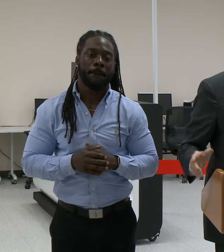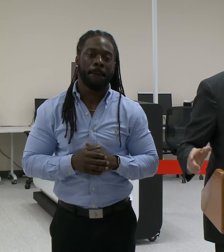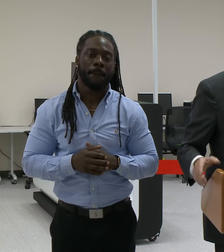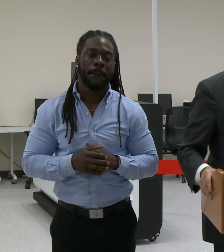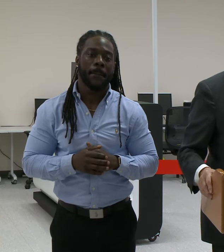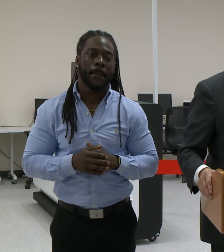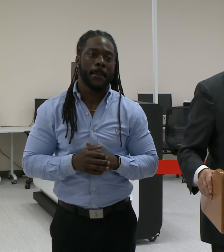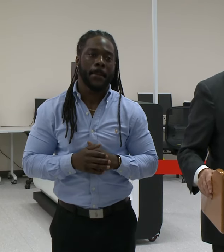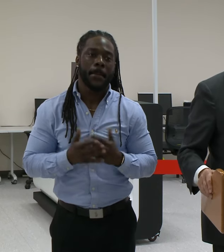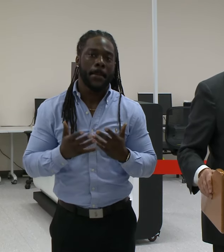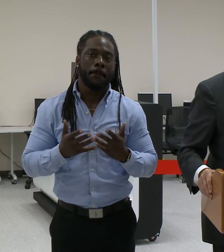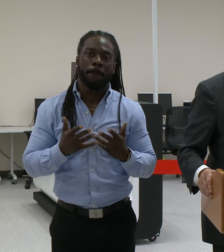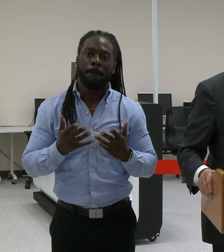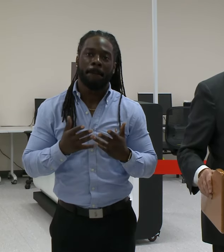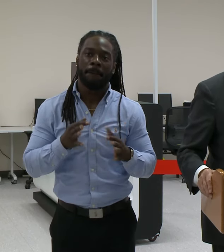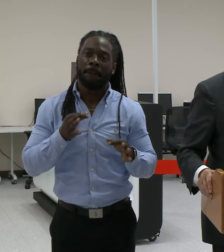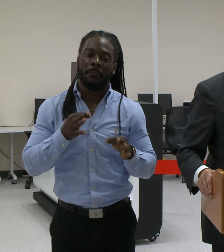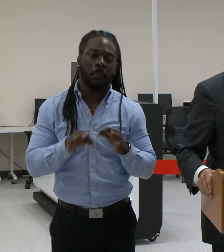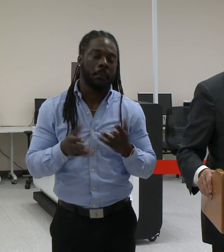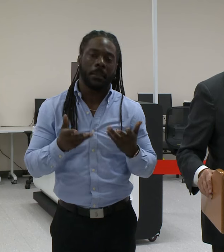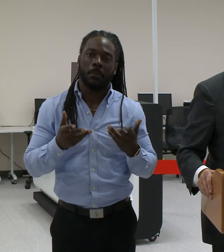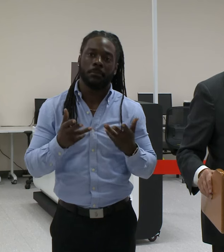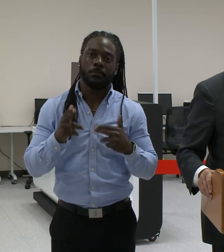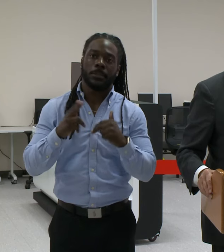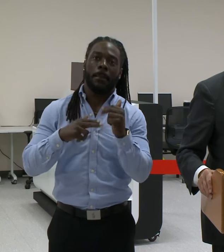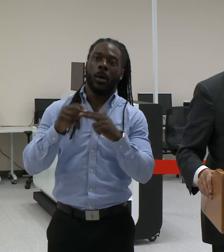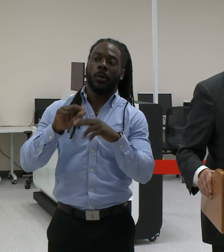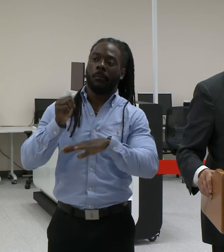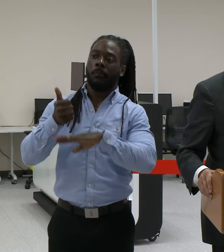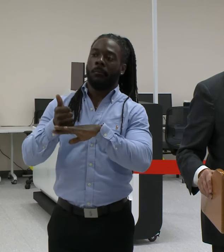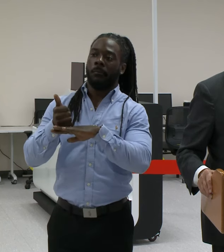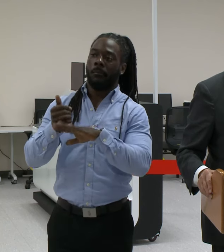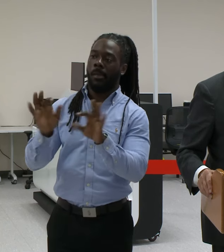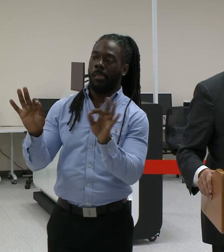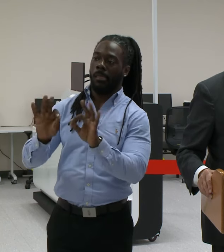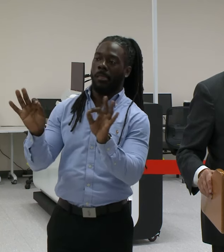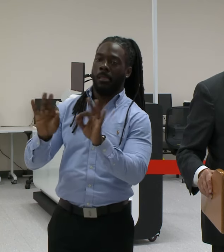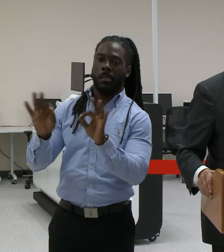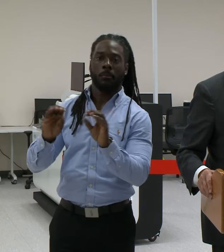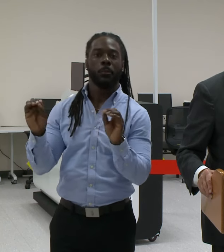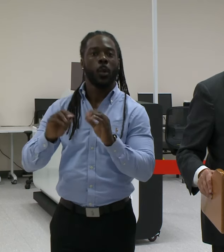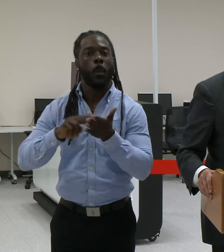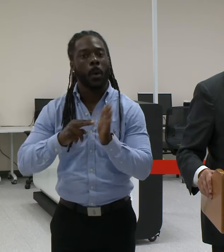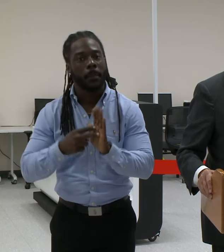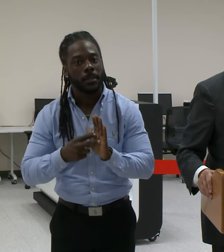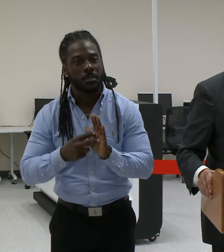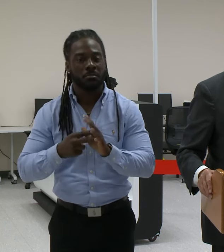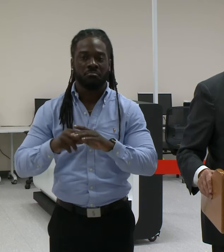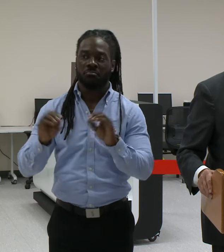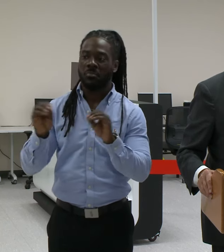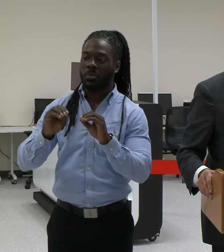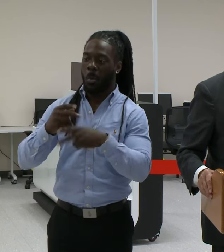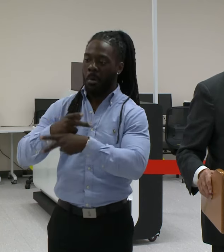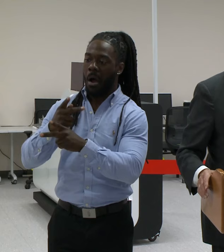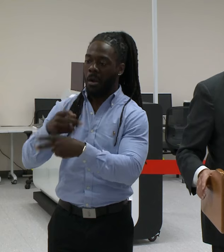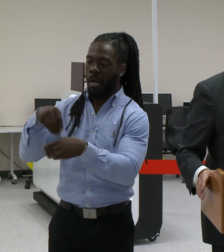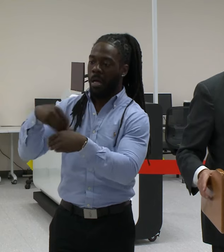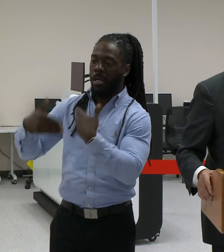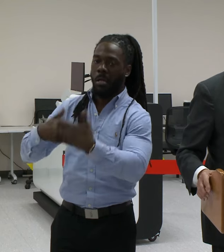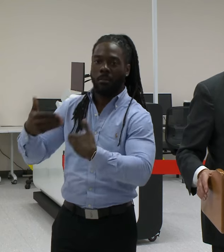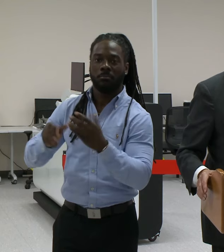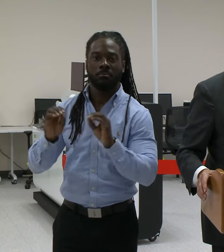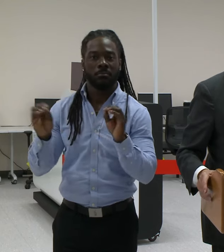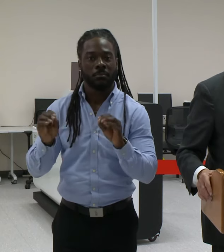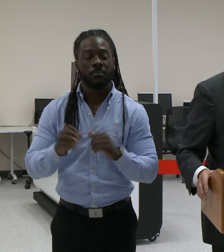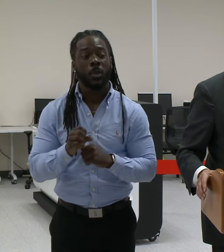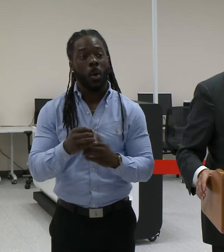It would have simply been a building with not much purpose and not much product. So